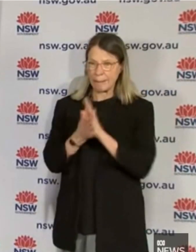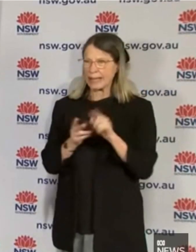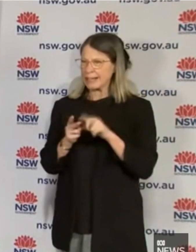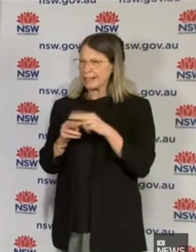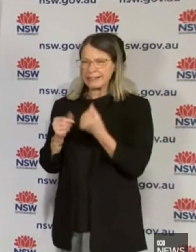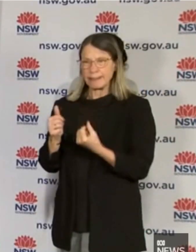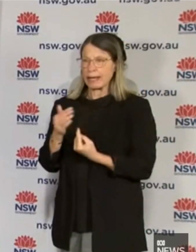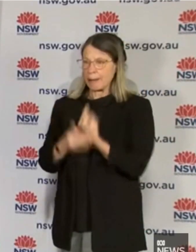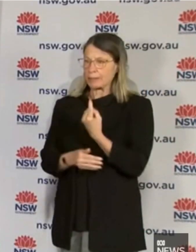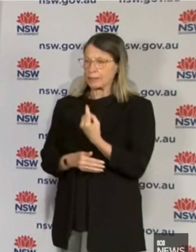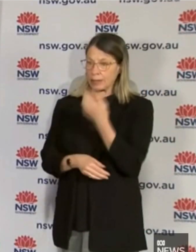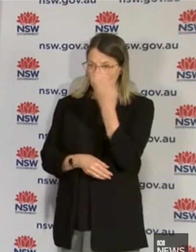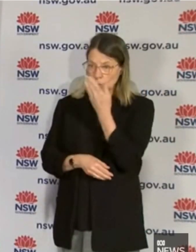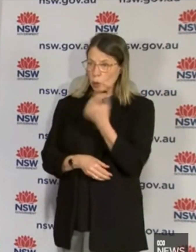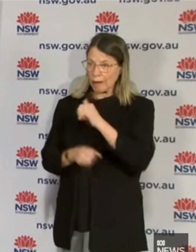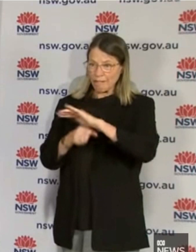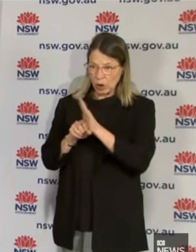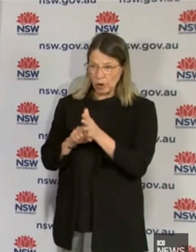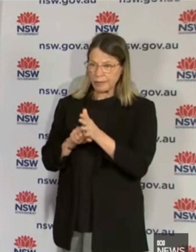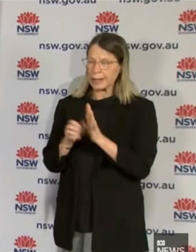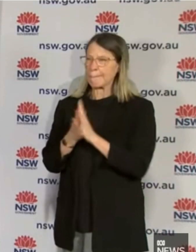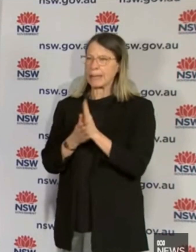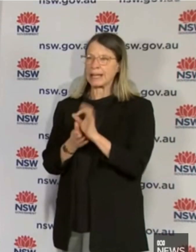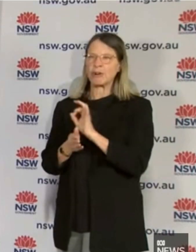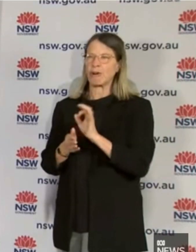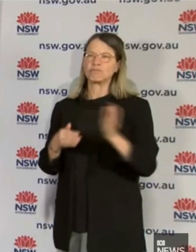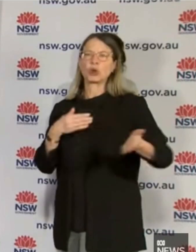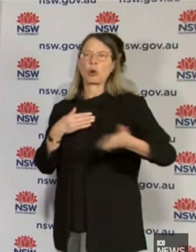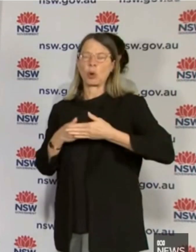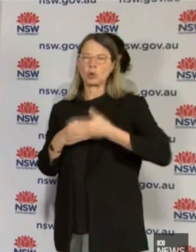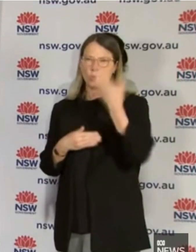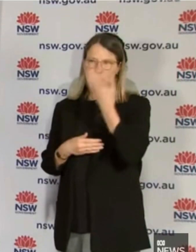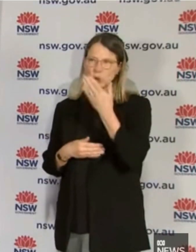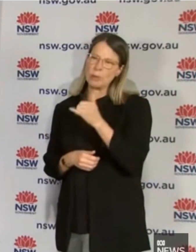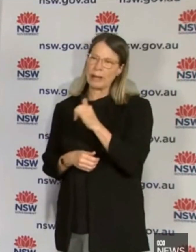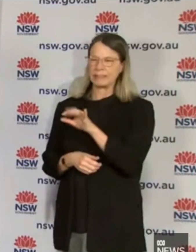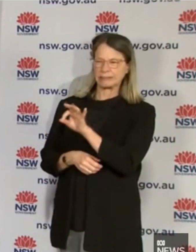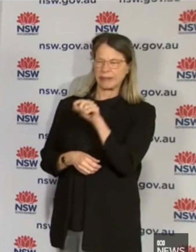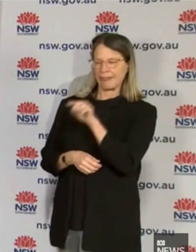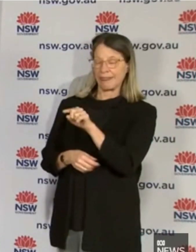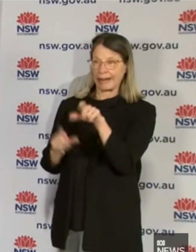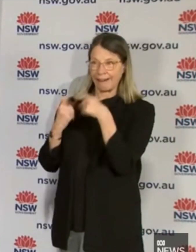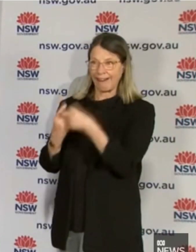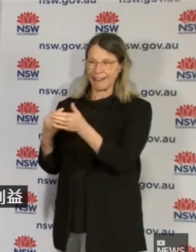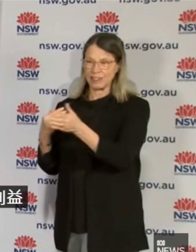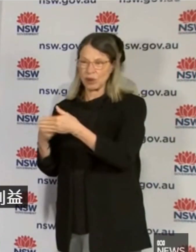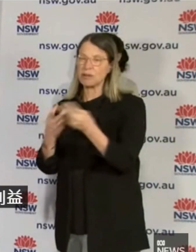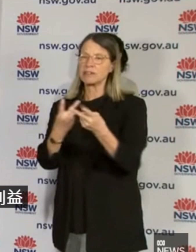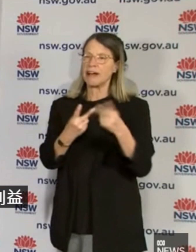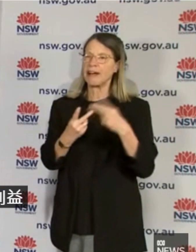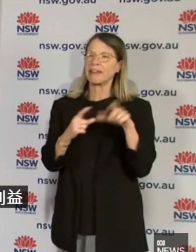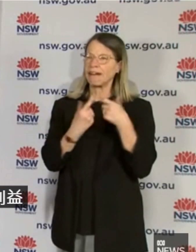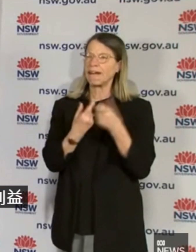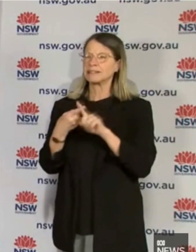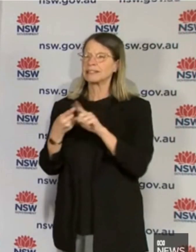that? Okay, so the decisions about schools, like in any other setting, are complicated. You know, what's in the best interests of all the